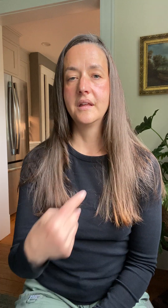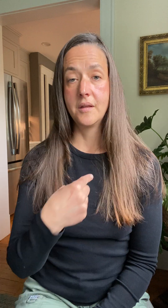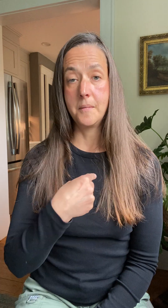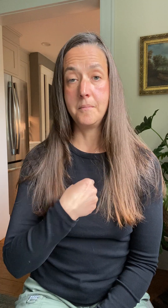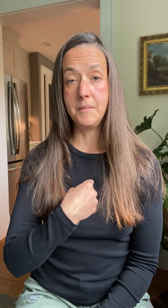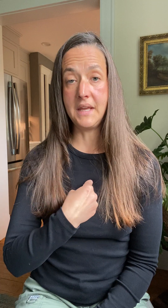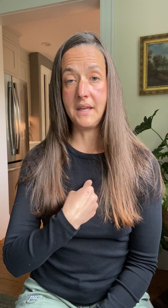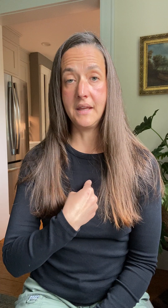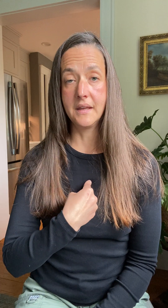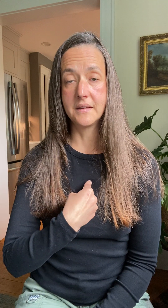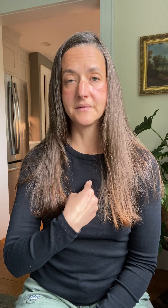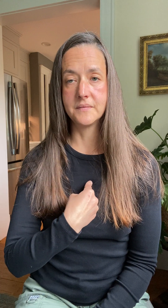Me.